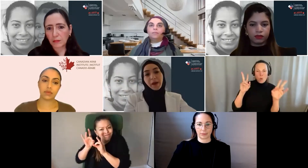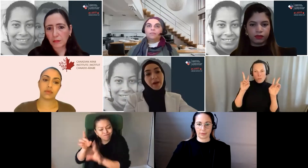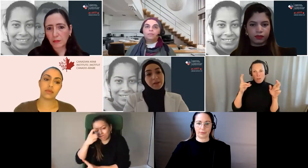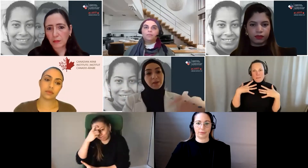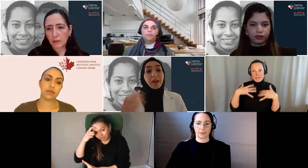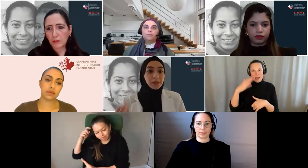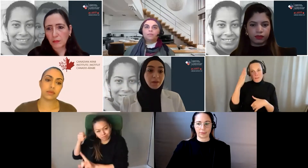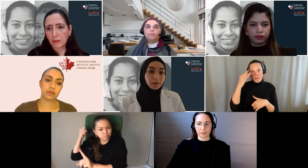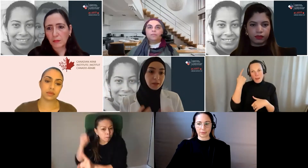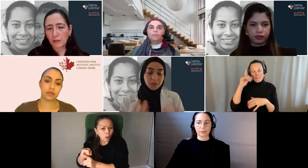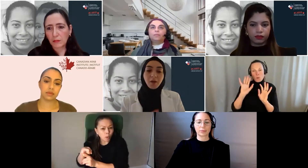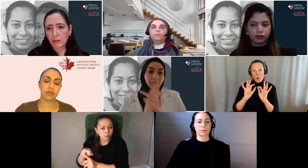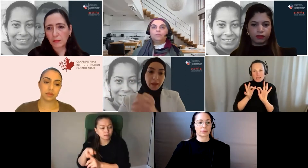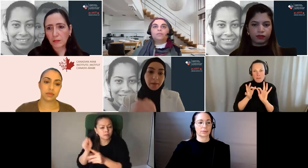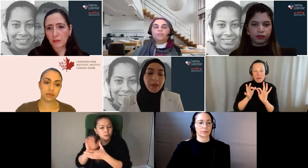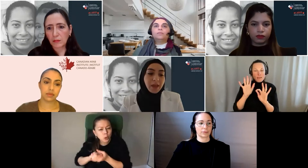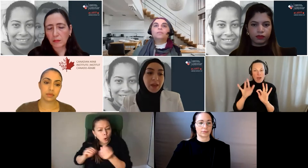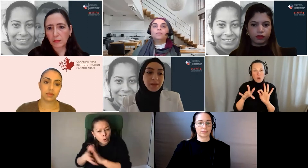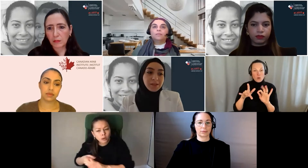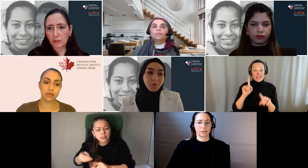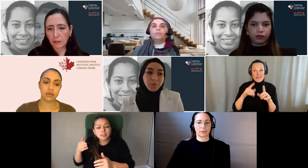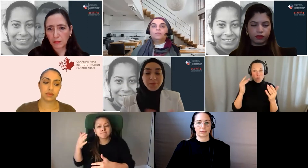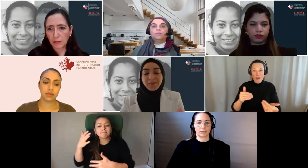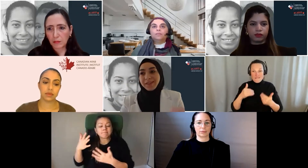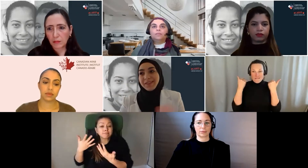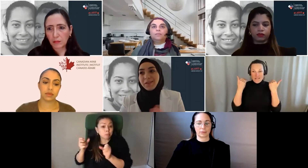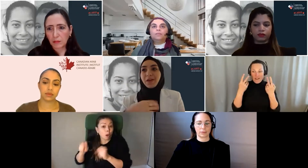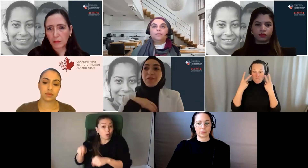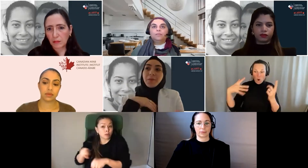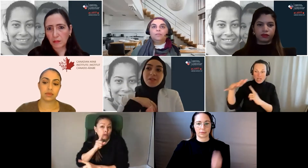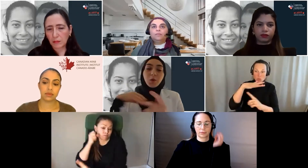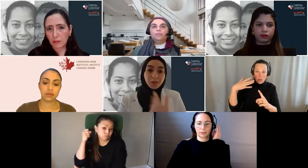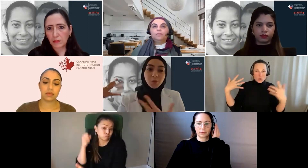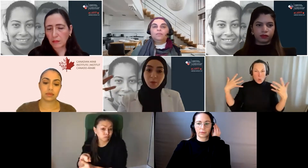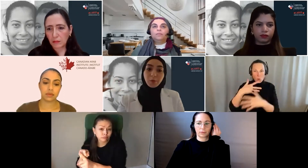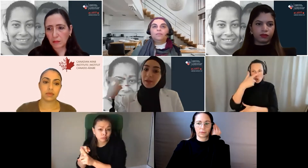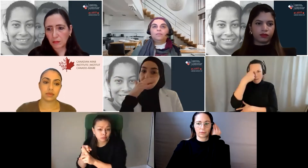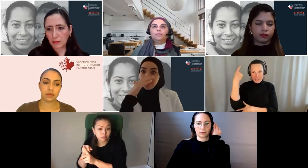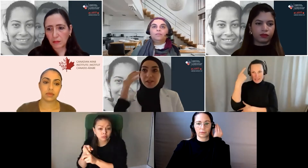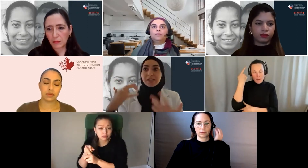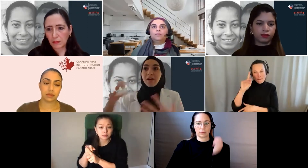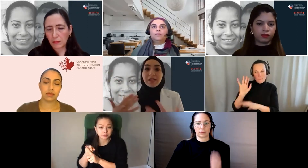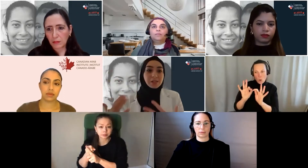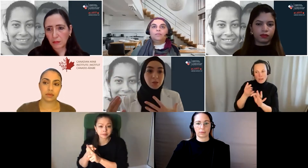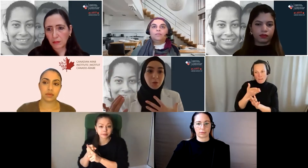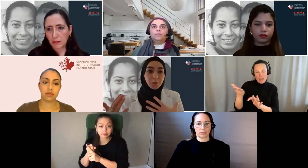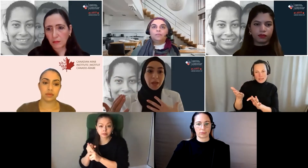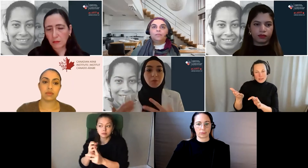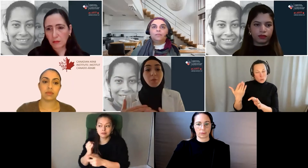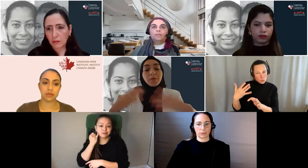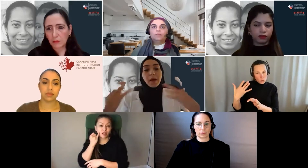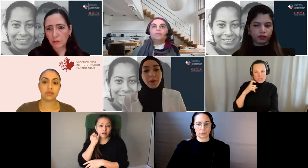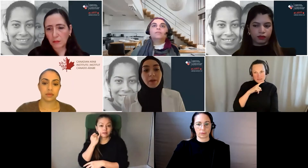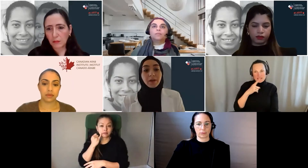and that can be really tough on them. And like, yeah, from a person who does work within the field, it's not easy to be